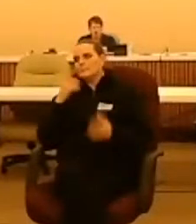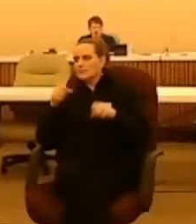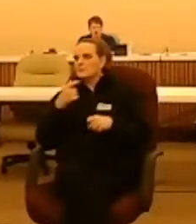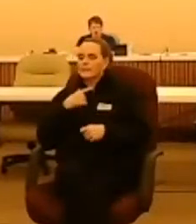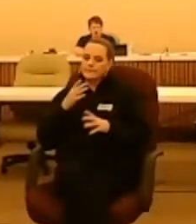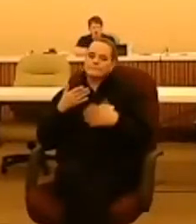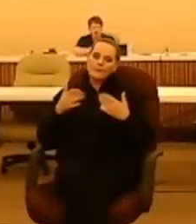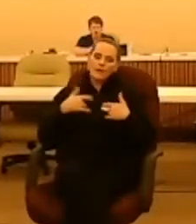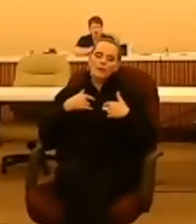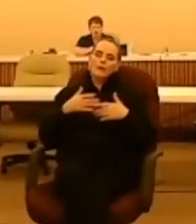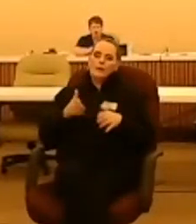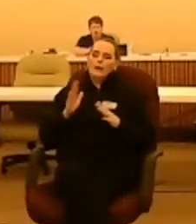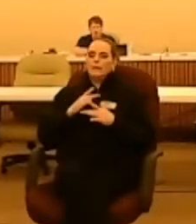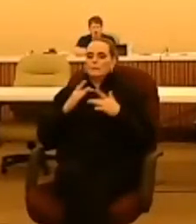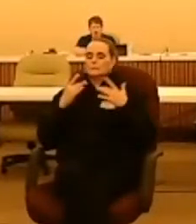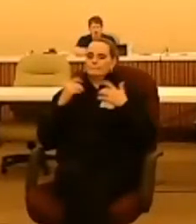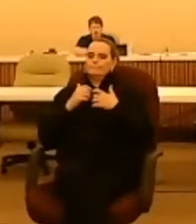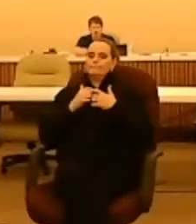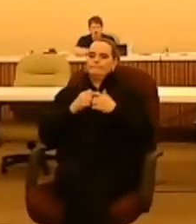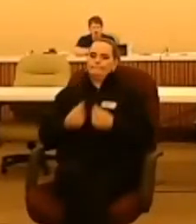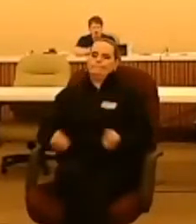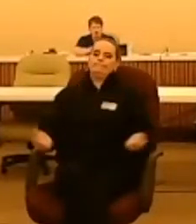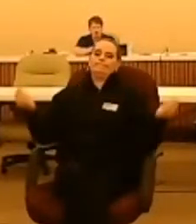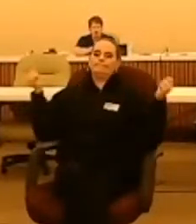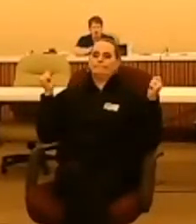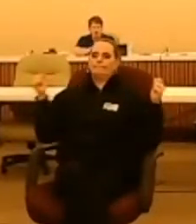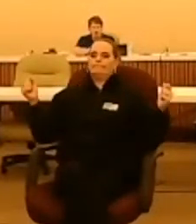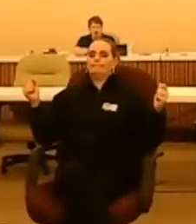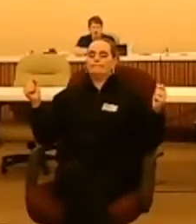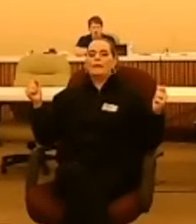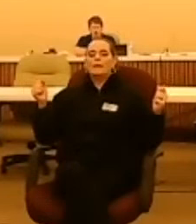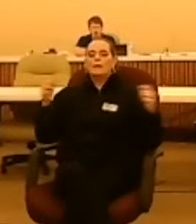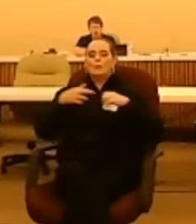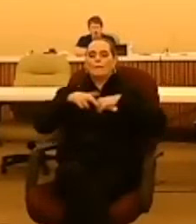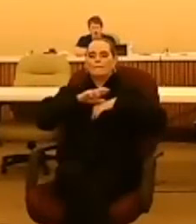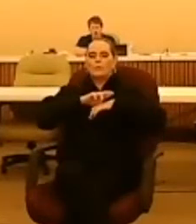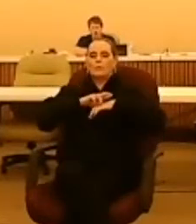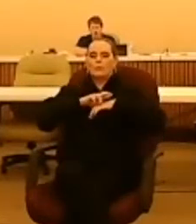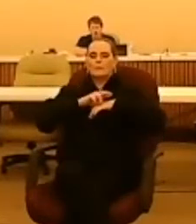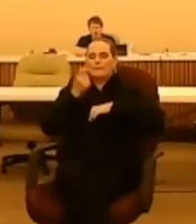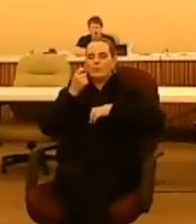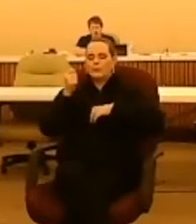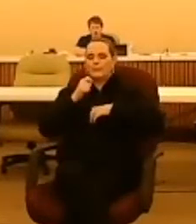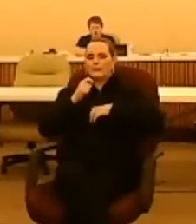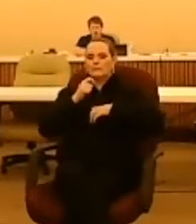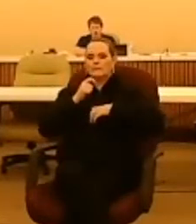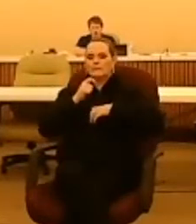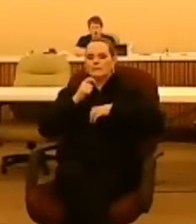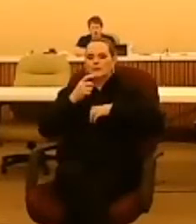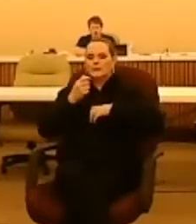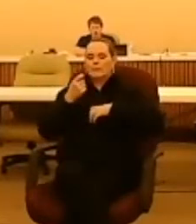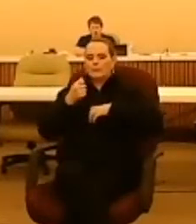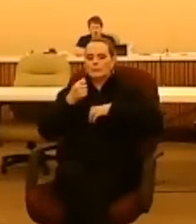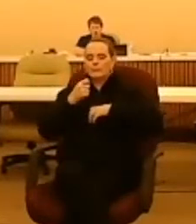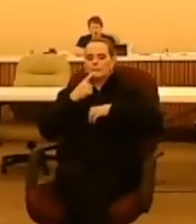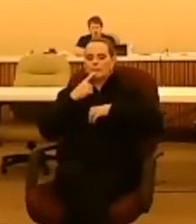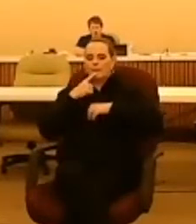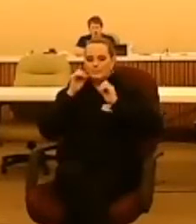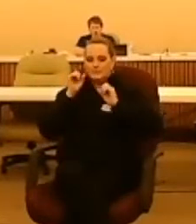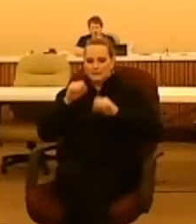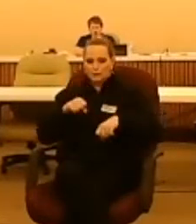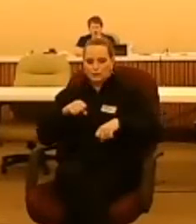to even that referral opens us up to a little potential, but I think we